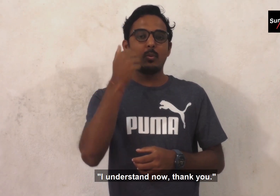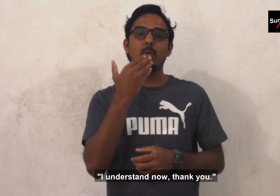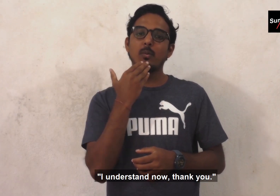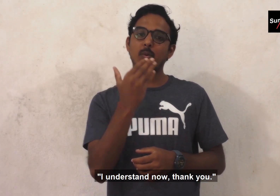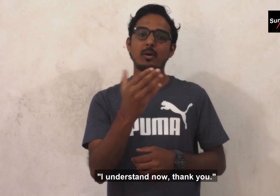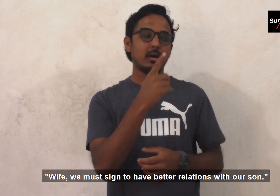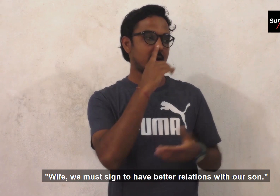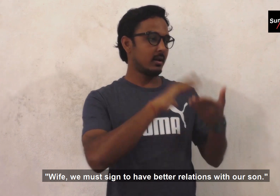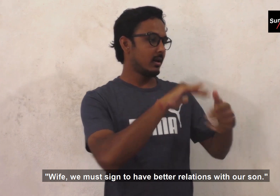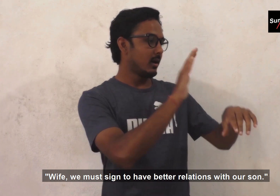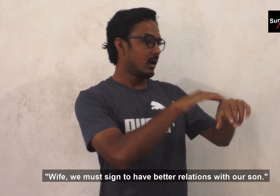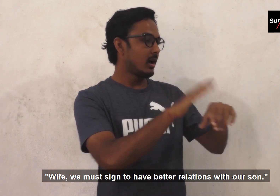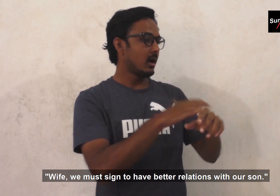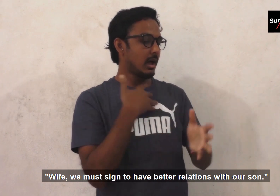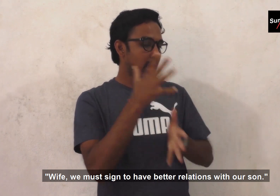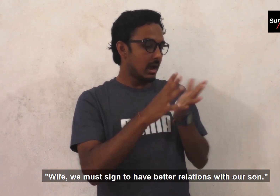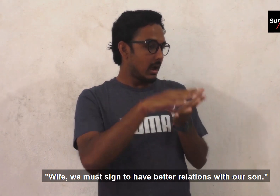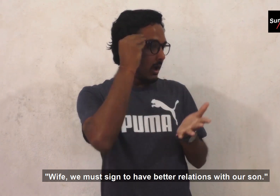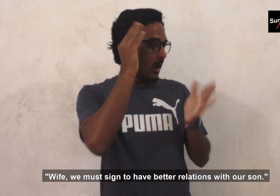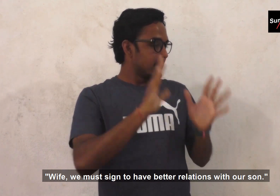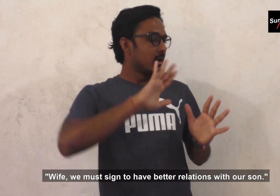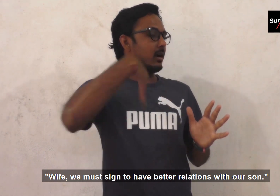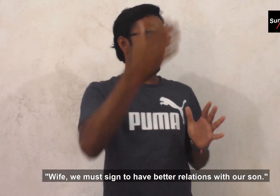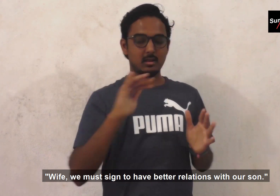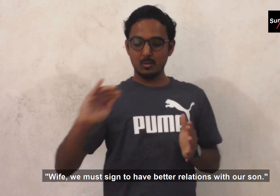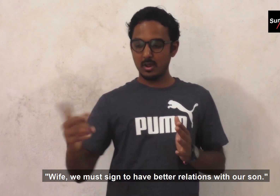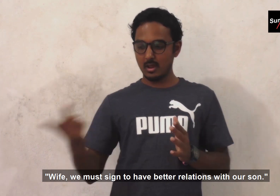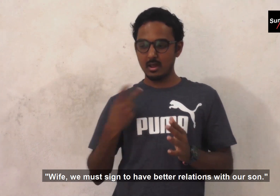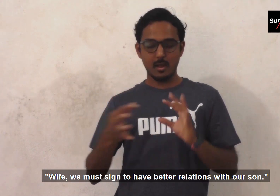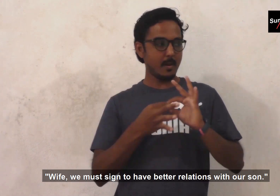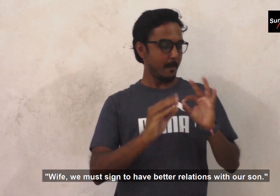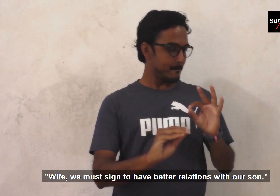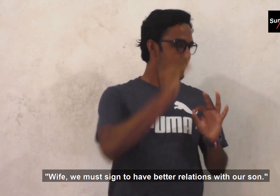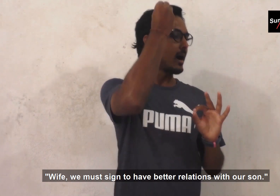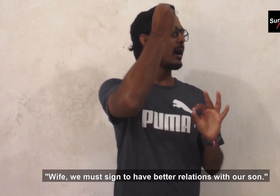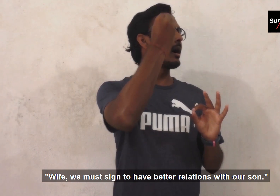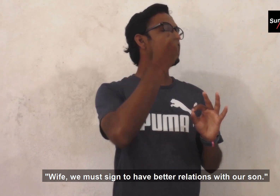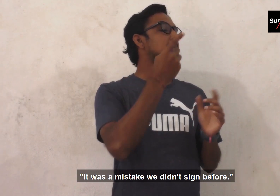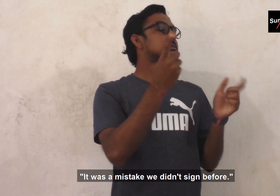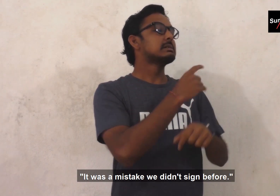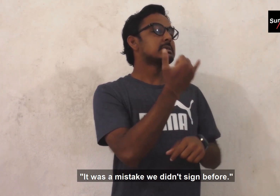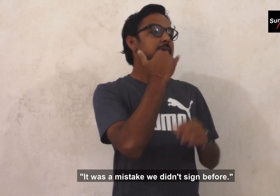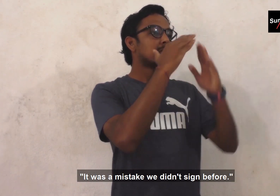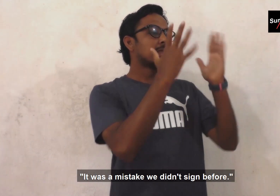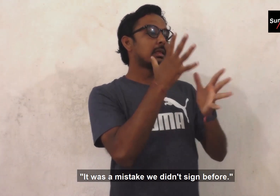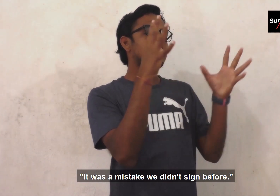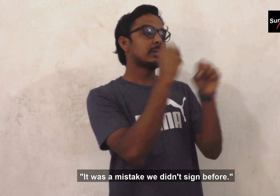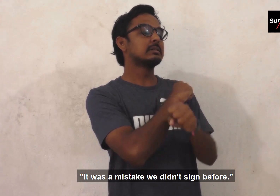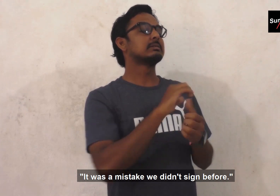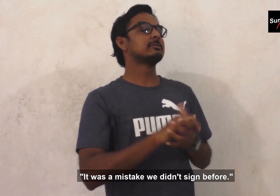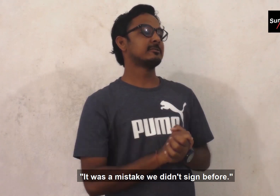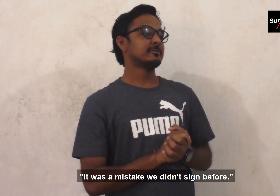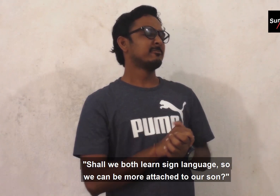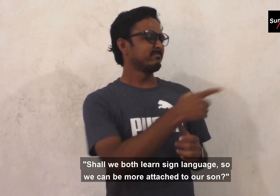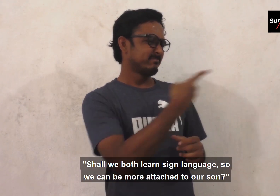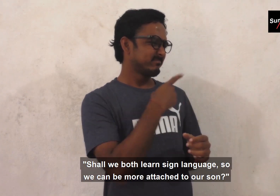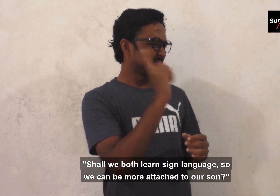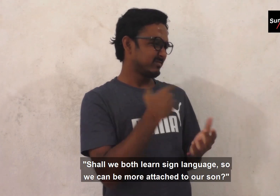Thank you. Wife, we must sign to have better relations with our son. It was a mistake we didn't sign before.